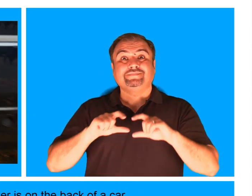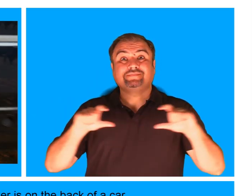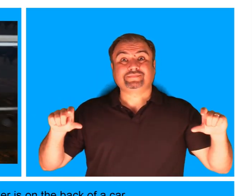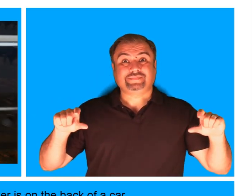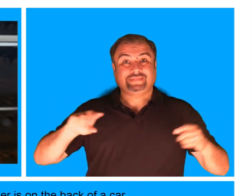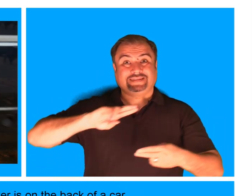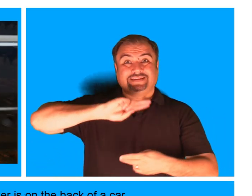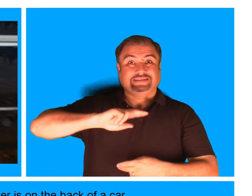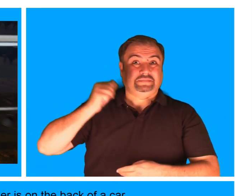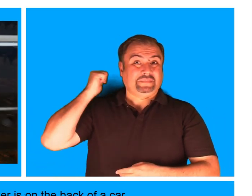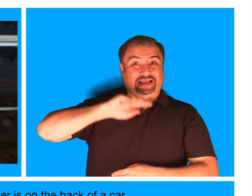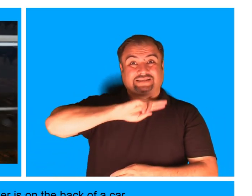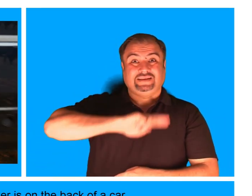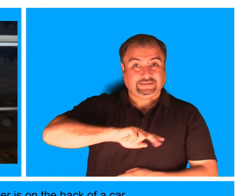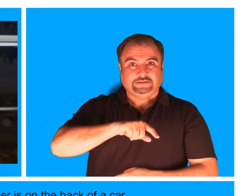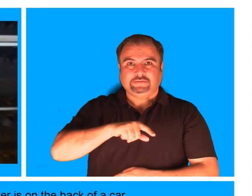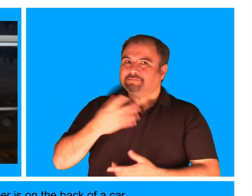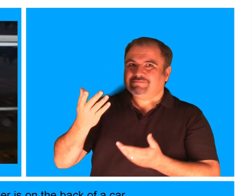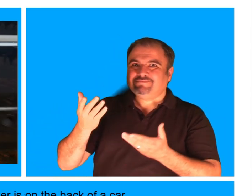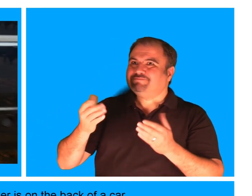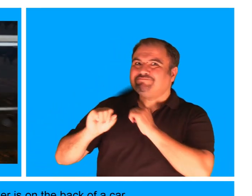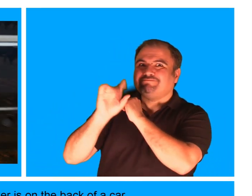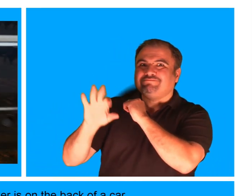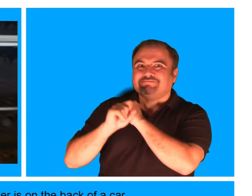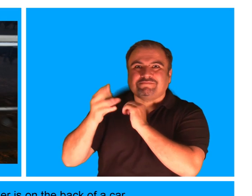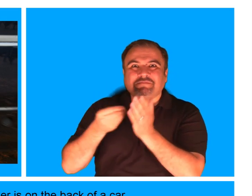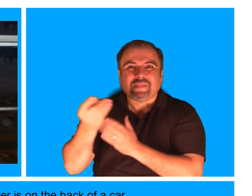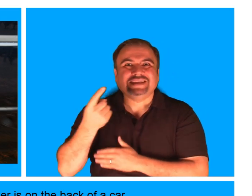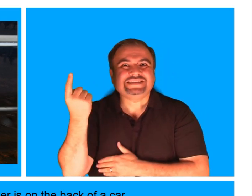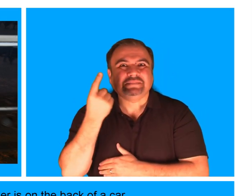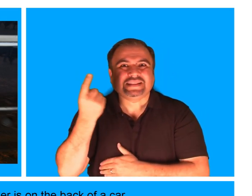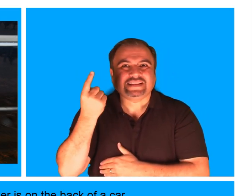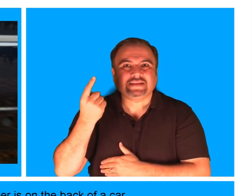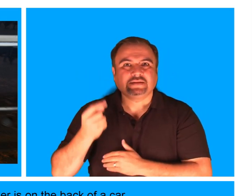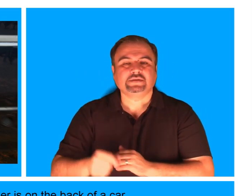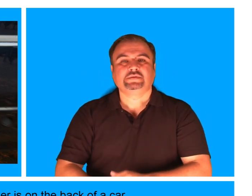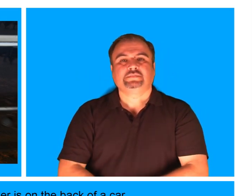sticker is on the back of a car. It recommends buying fresh local products.